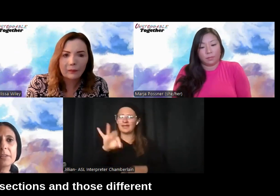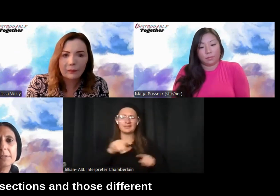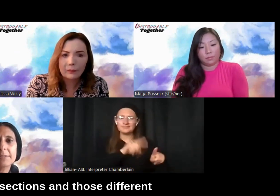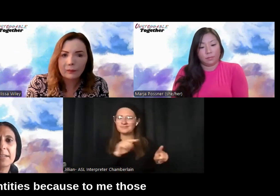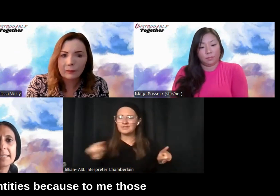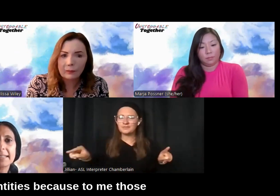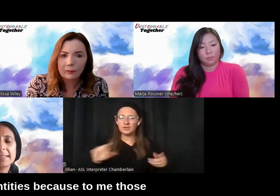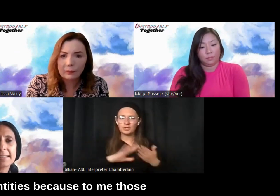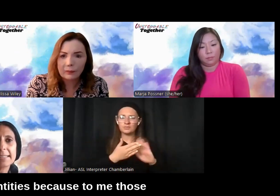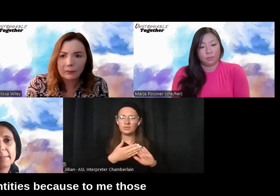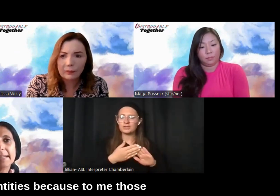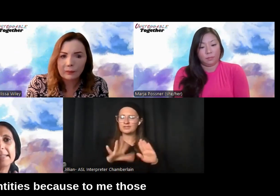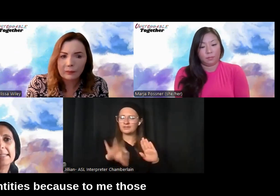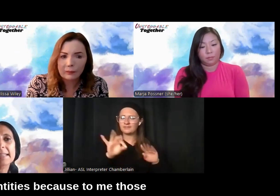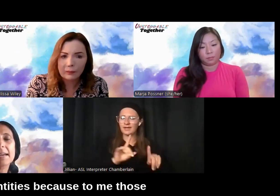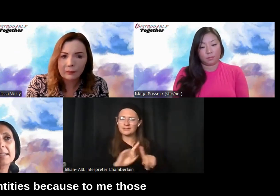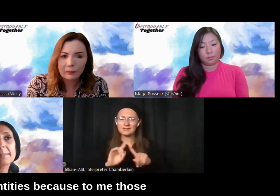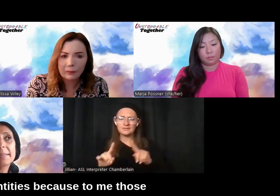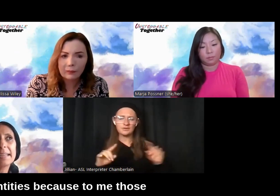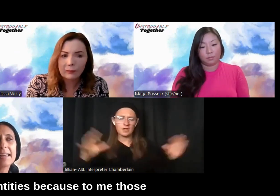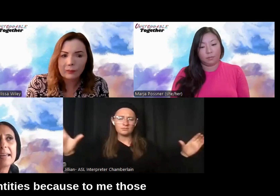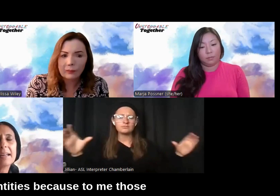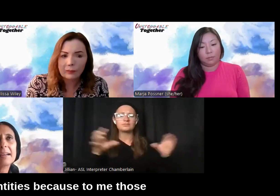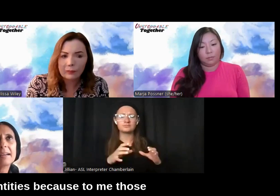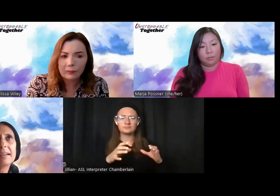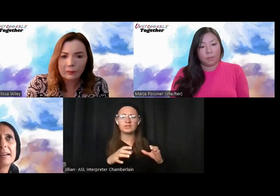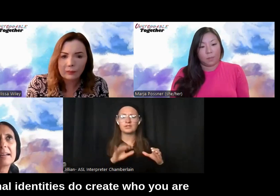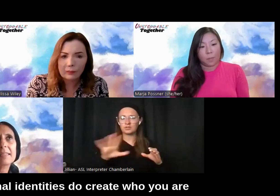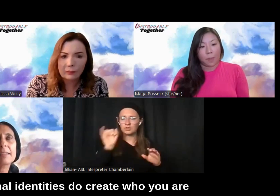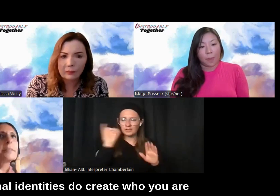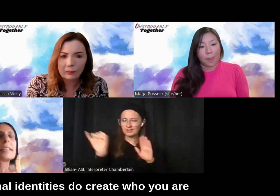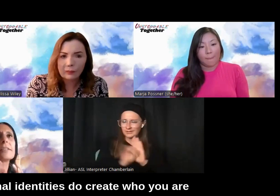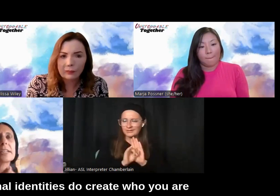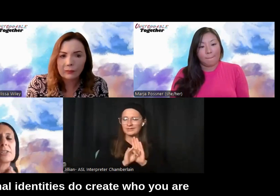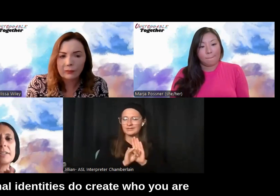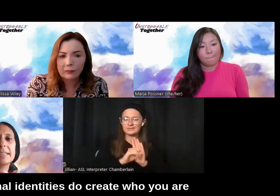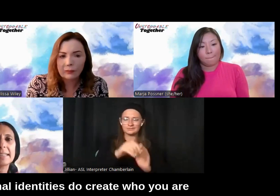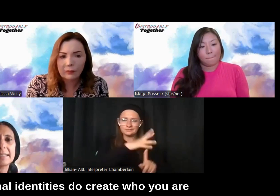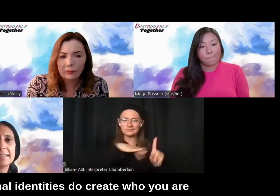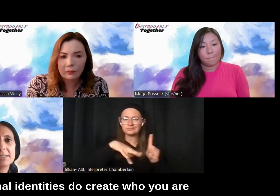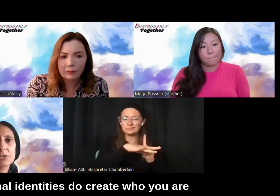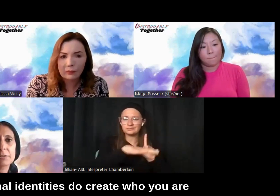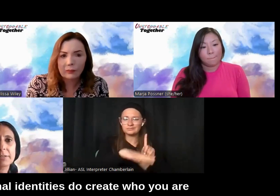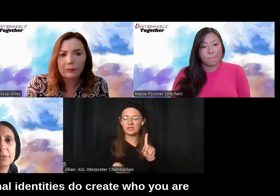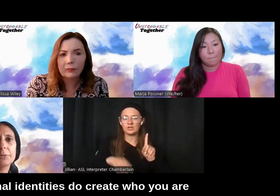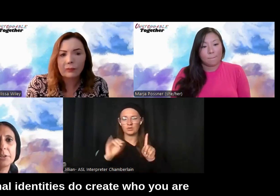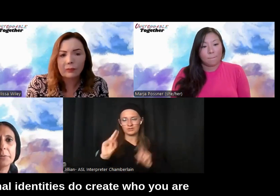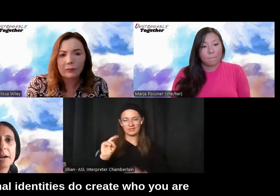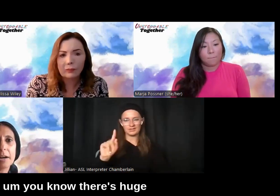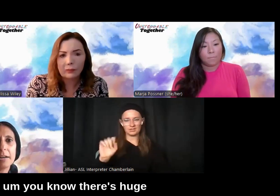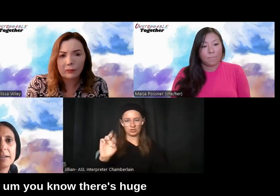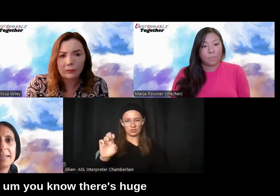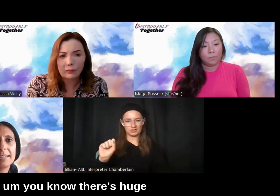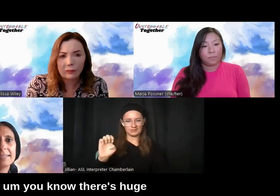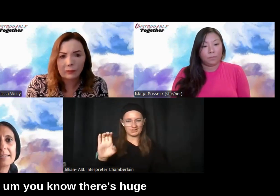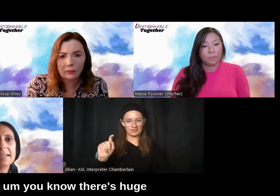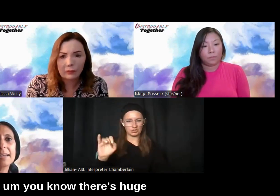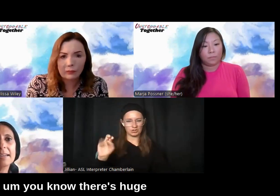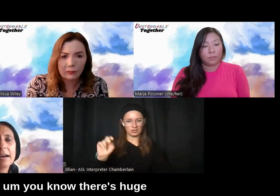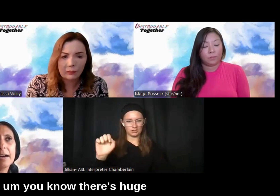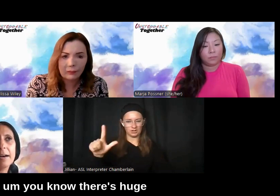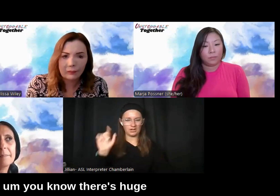and those different identities. Because to me, those intersectional identities do create who you are.